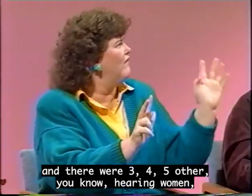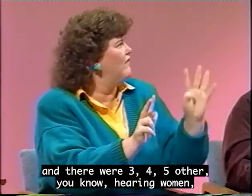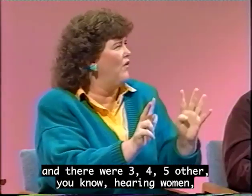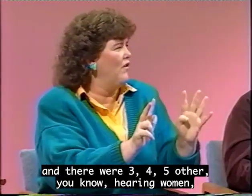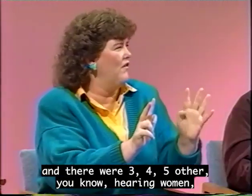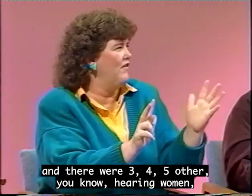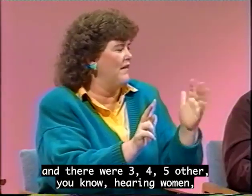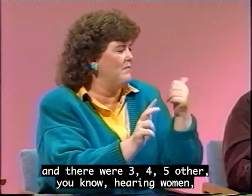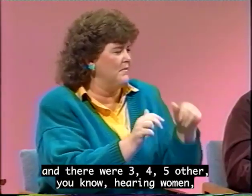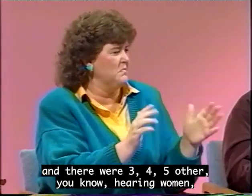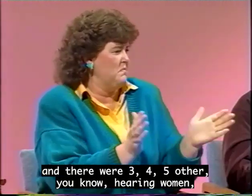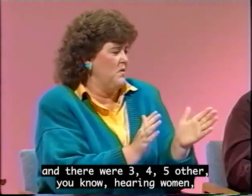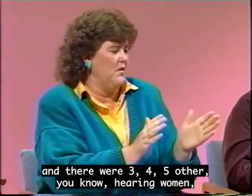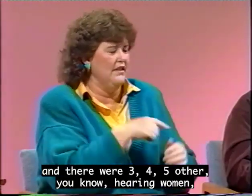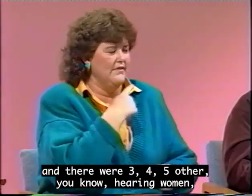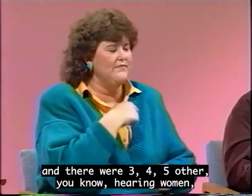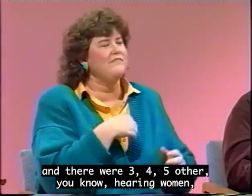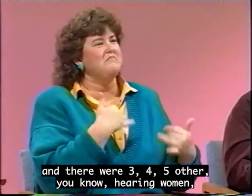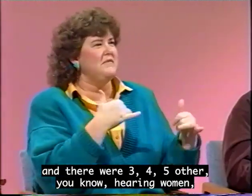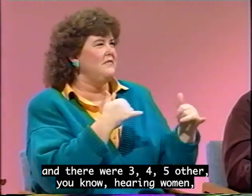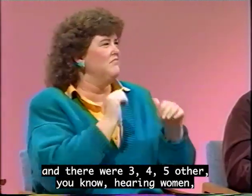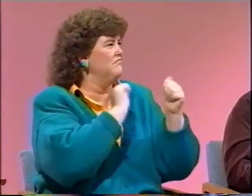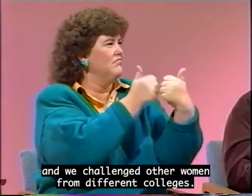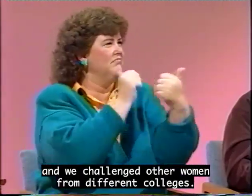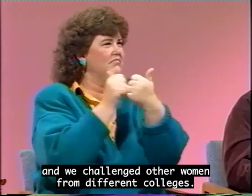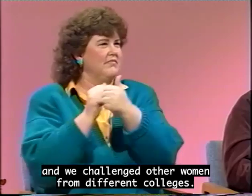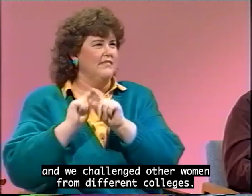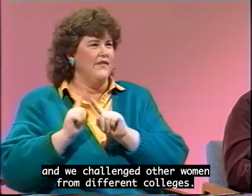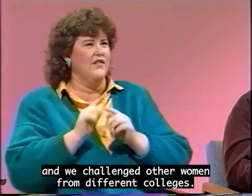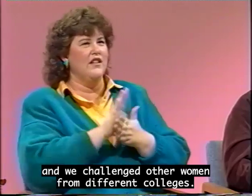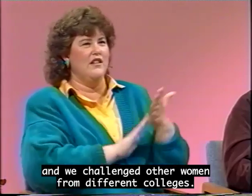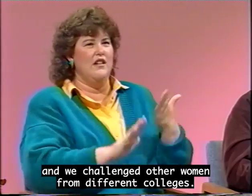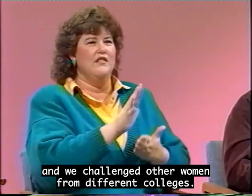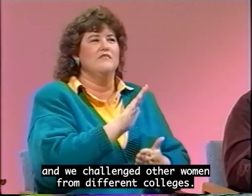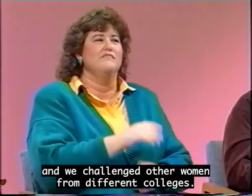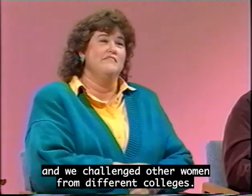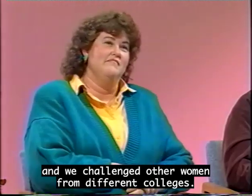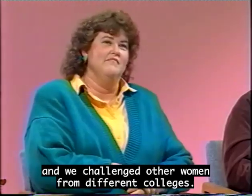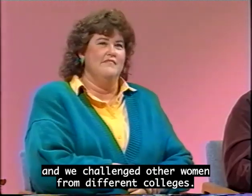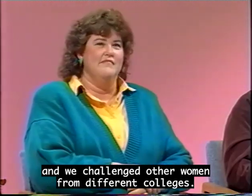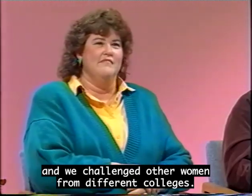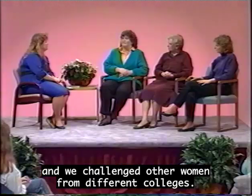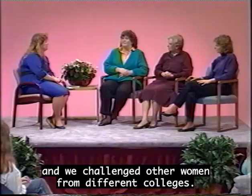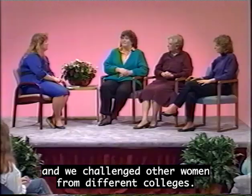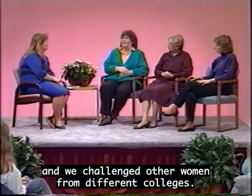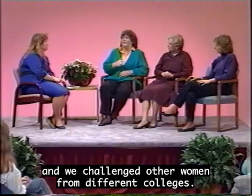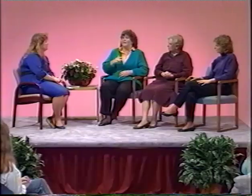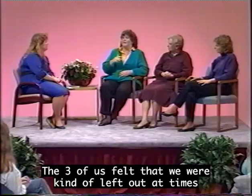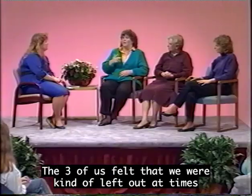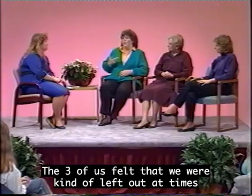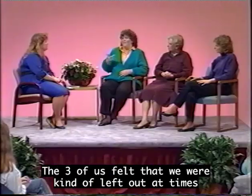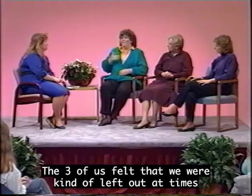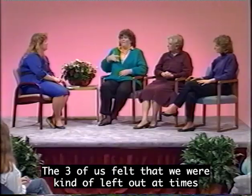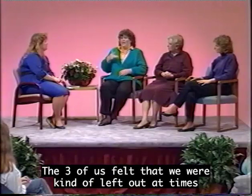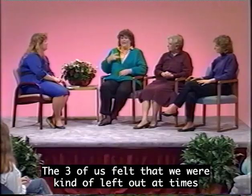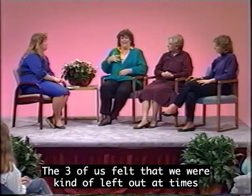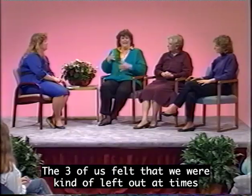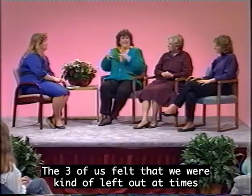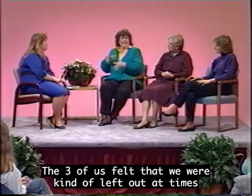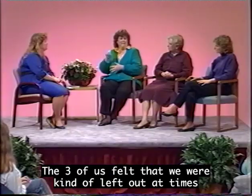were 3, 4, 5 other, hearing women, and we challenged other women from different colleges. The 3 of us